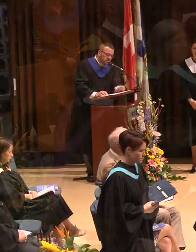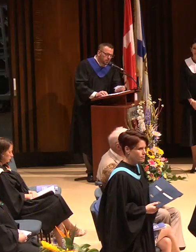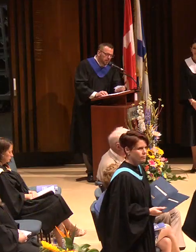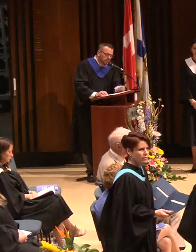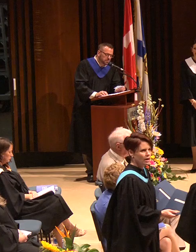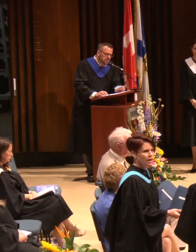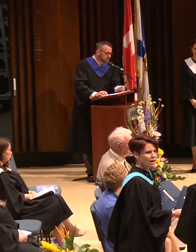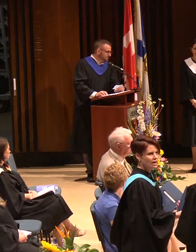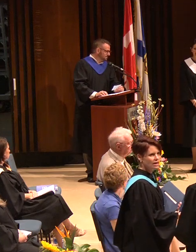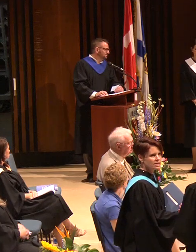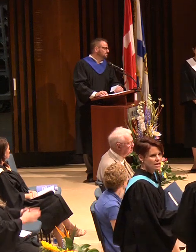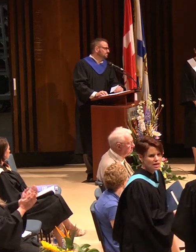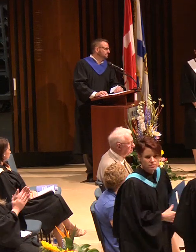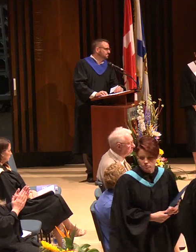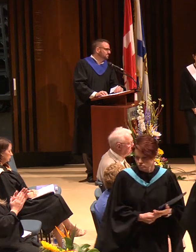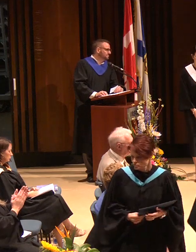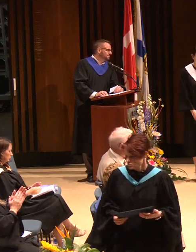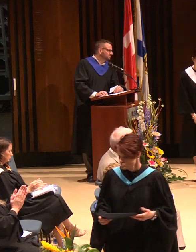Alyssa Williams.